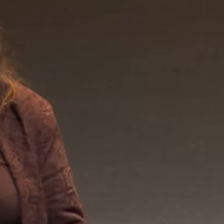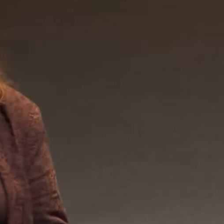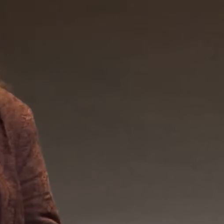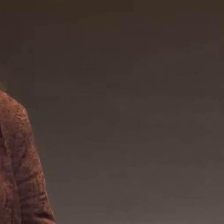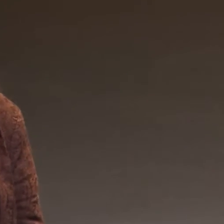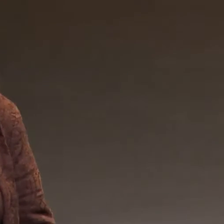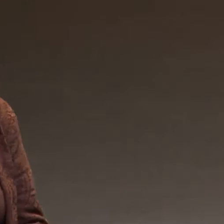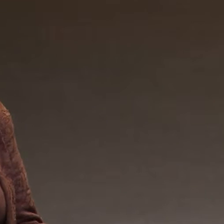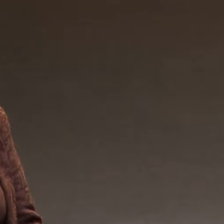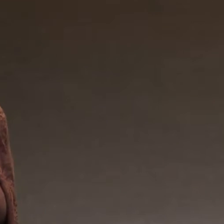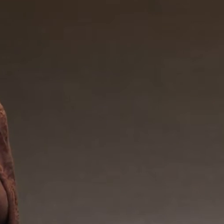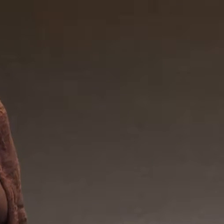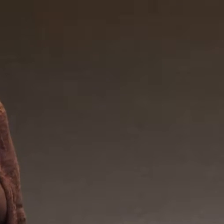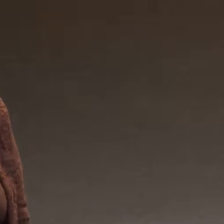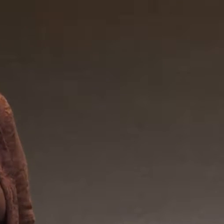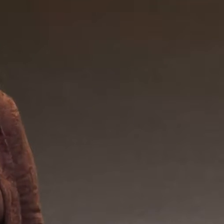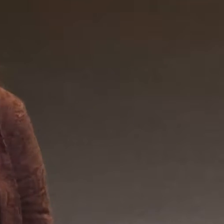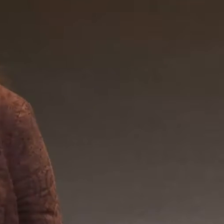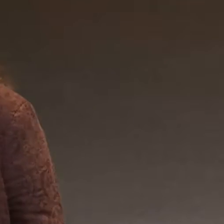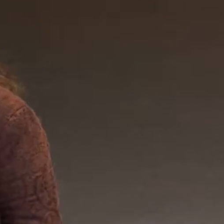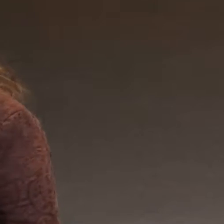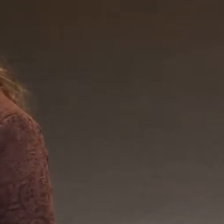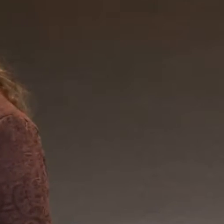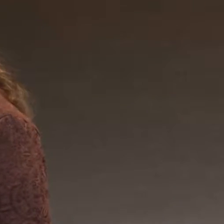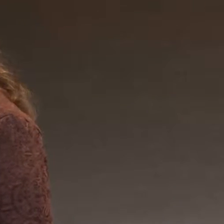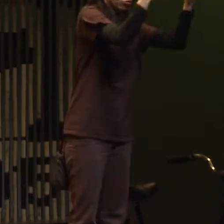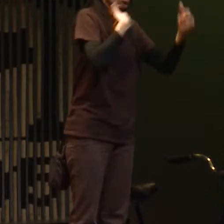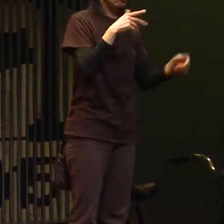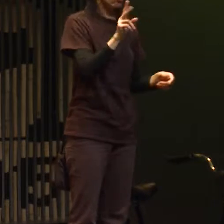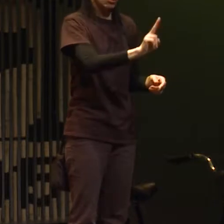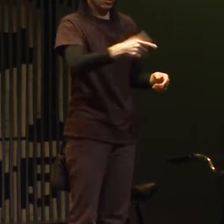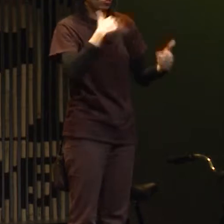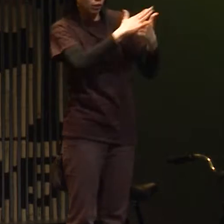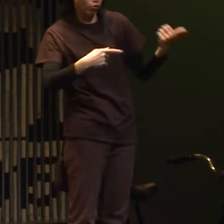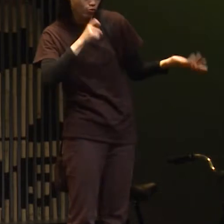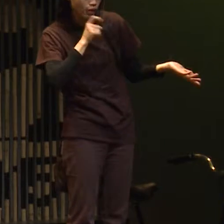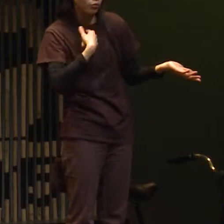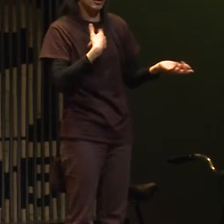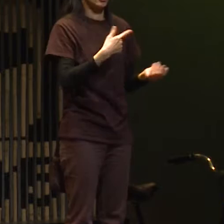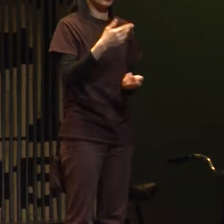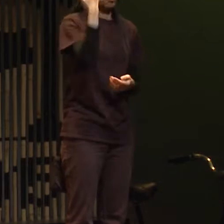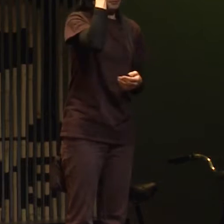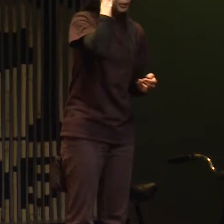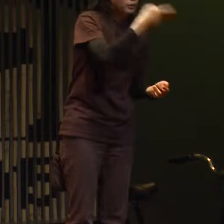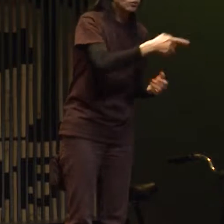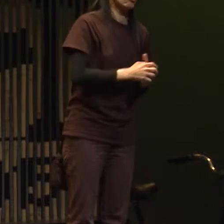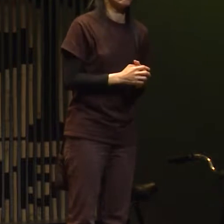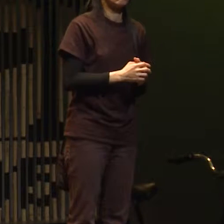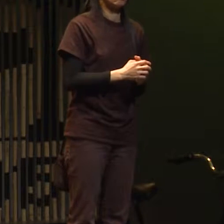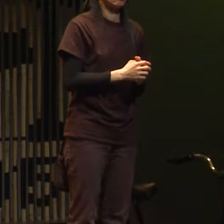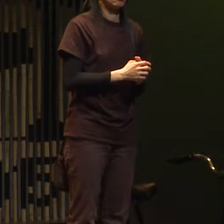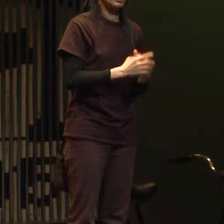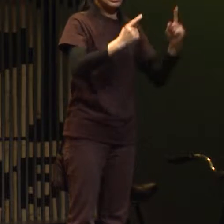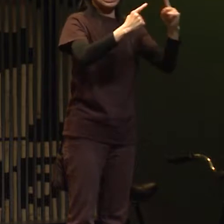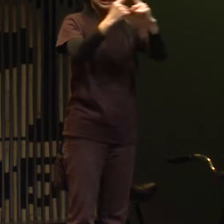they say, look at human beings, they're a real disaster. They only make nightmares in the world. But actually,